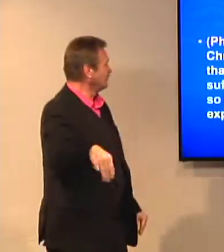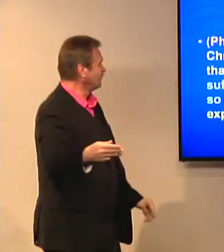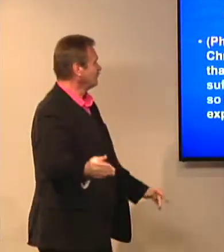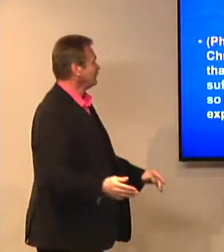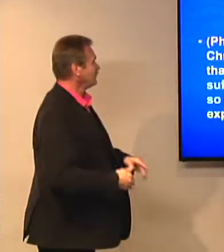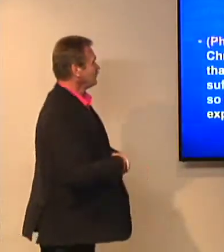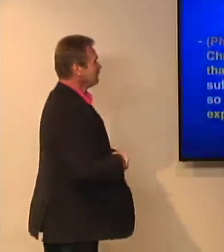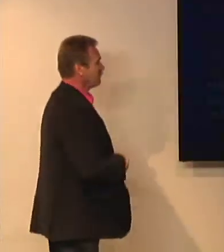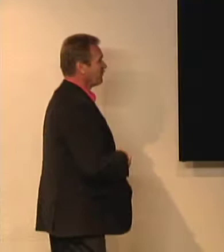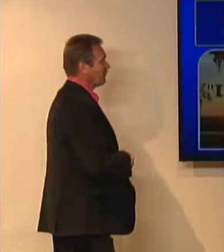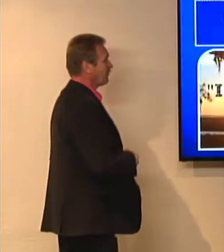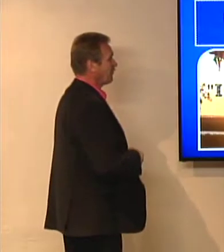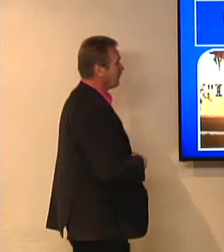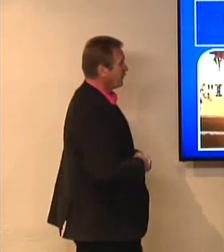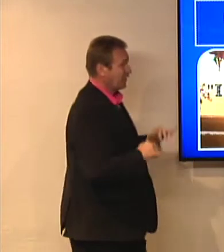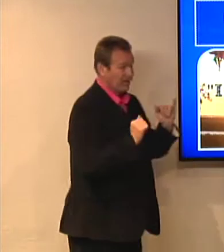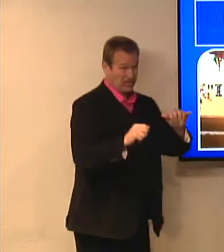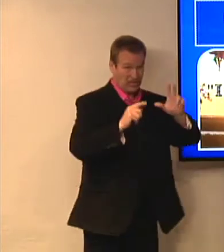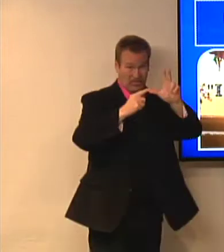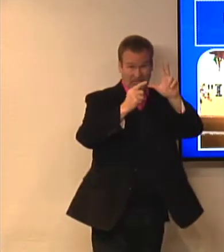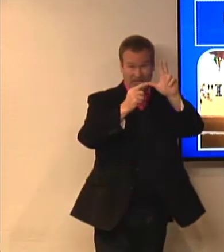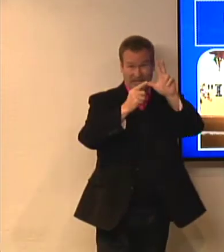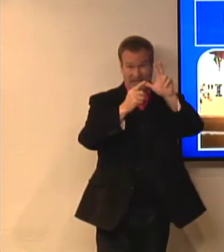what Paul was reaching for, what he was looking for.